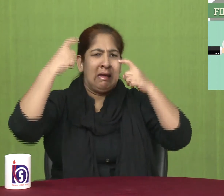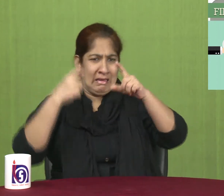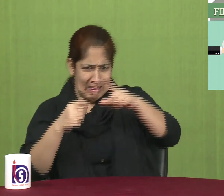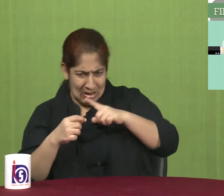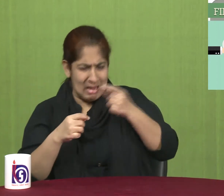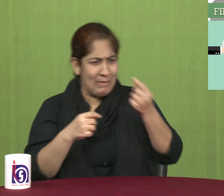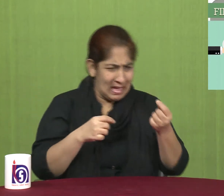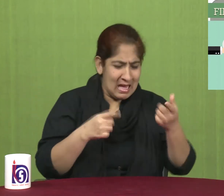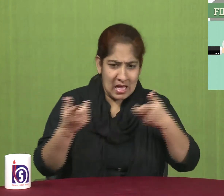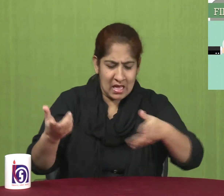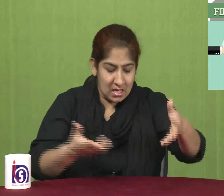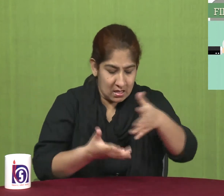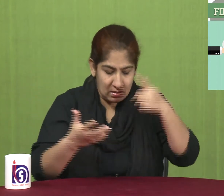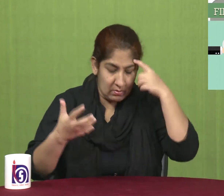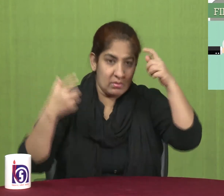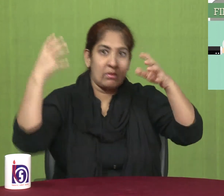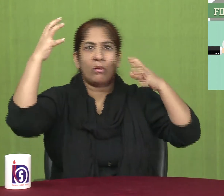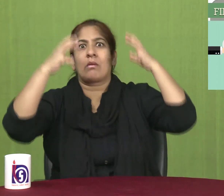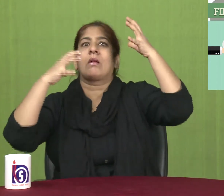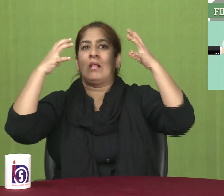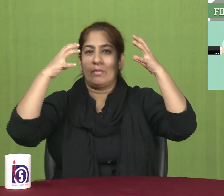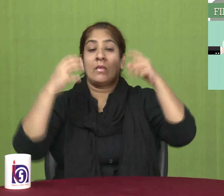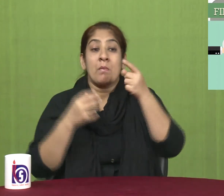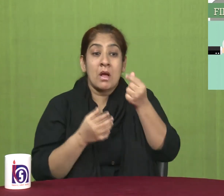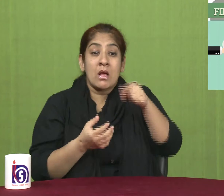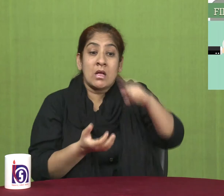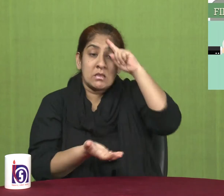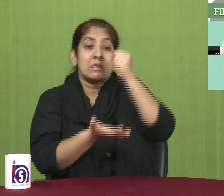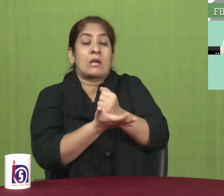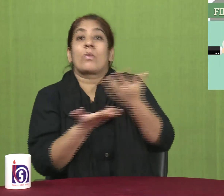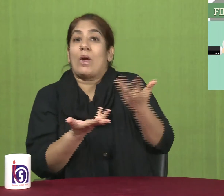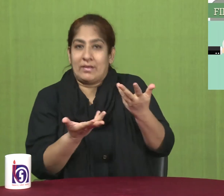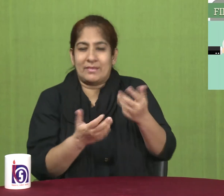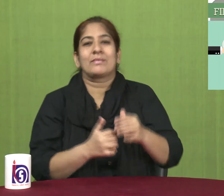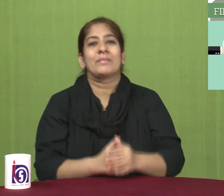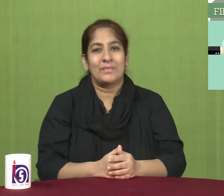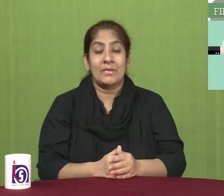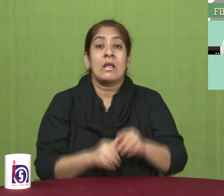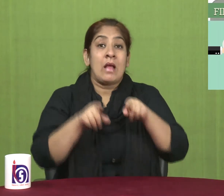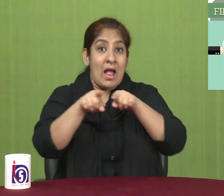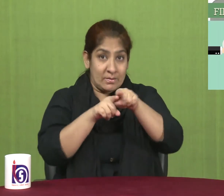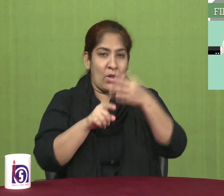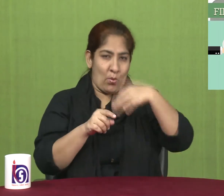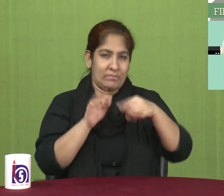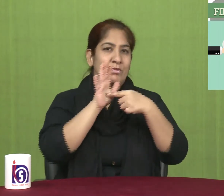thinking about the work. I will explain you through more examples further.